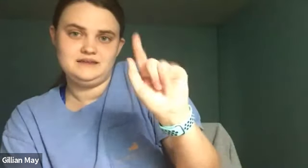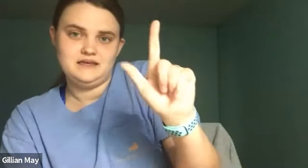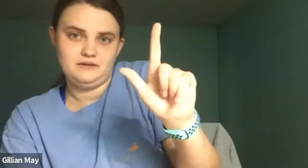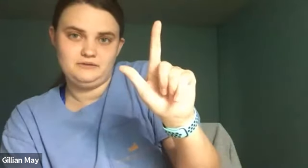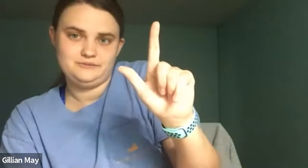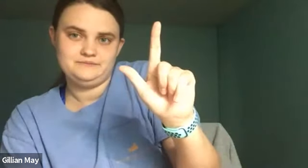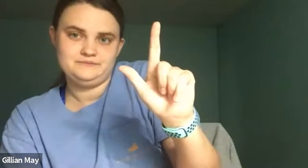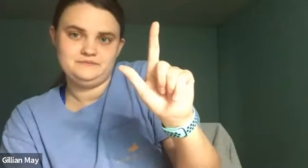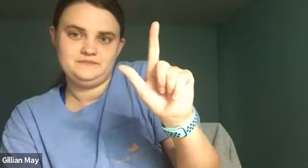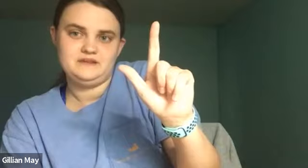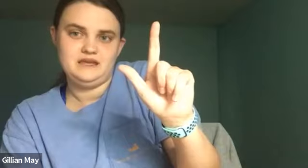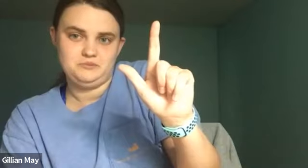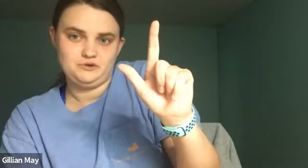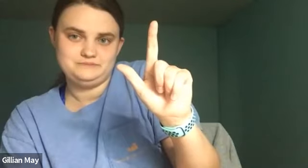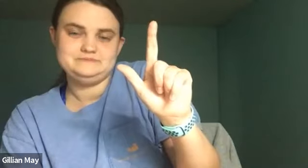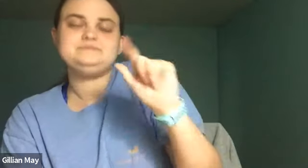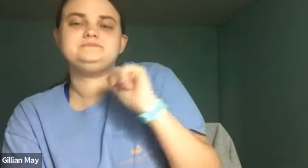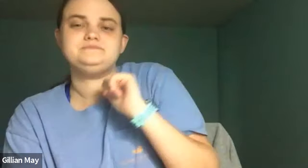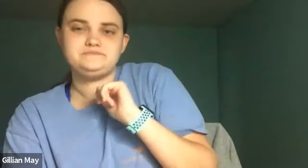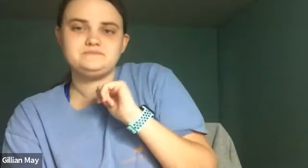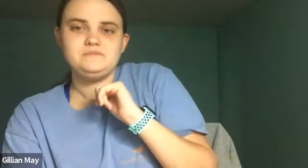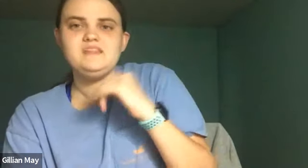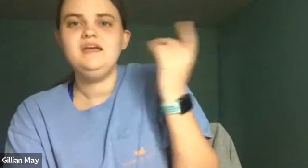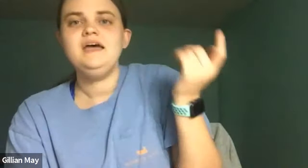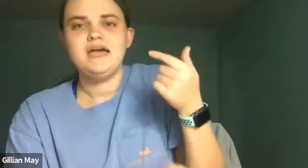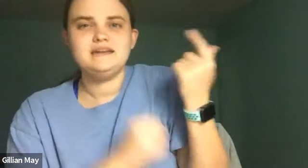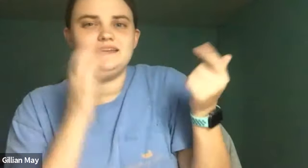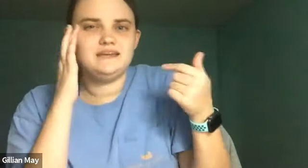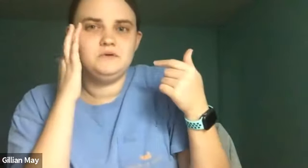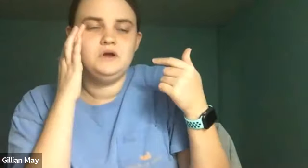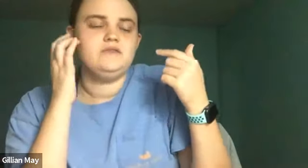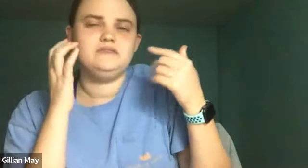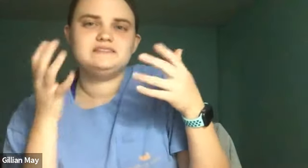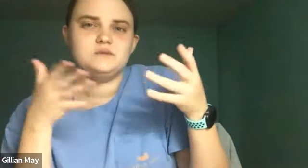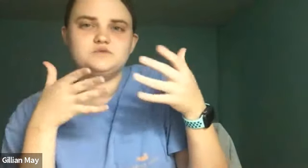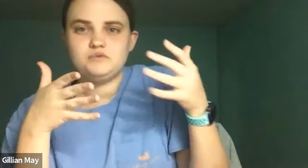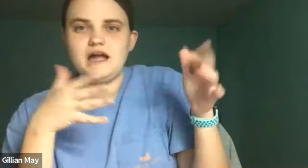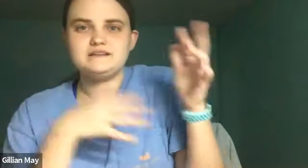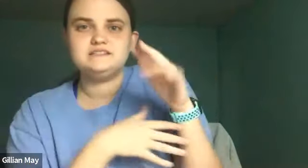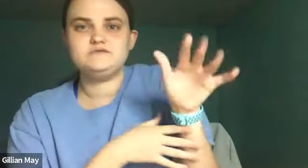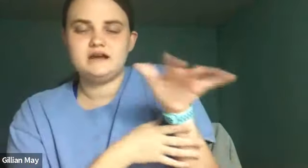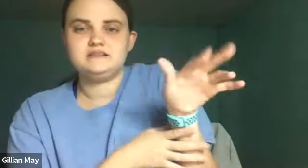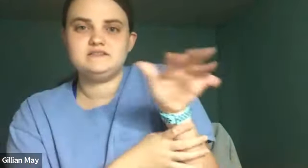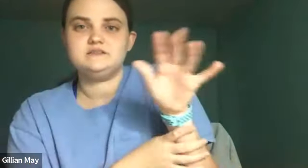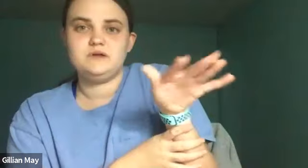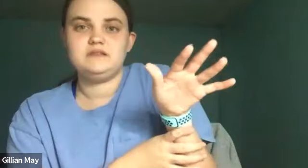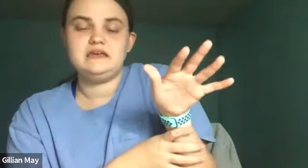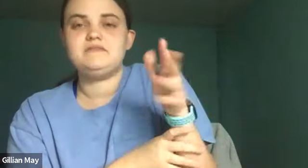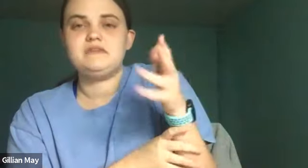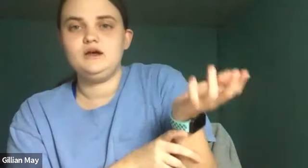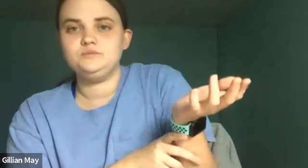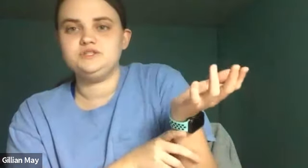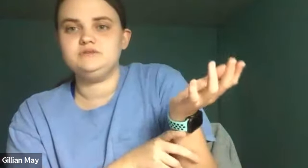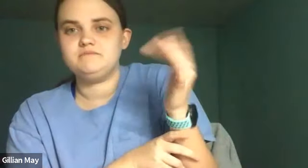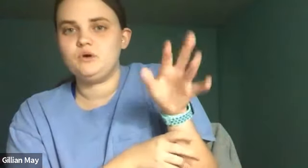A-P-R-I-L. April. And again, this comes with practice of practicing the spelling. That helps you get more